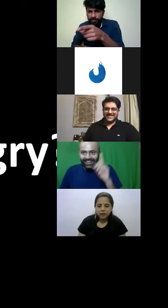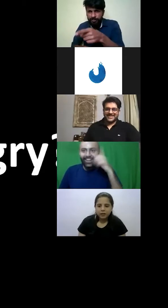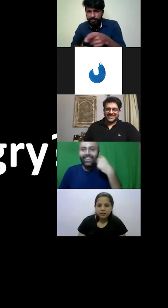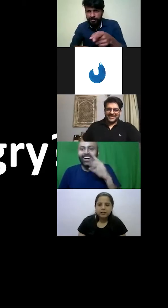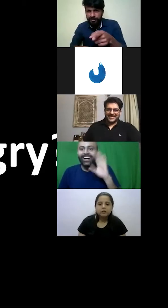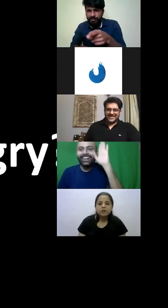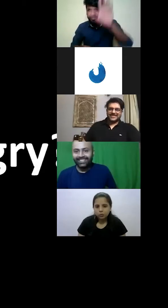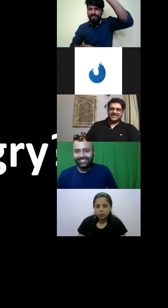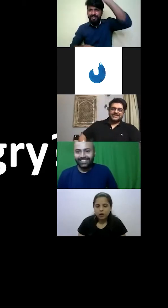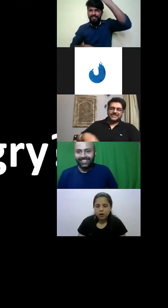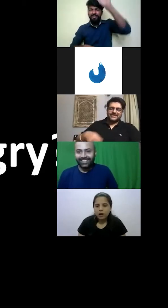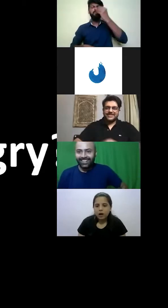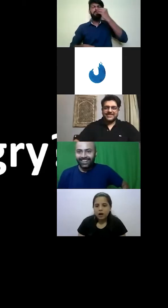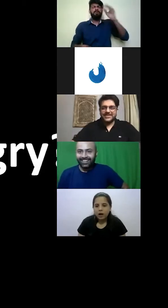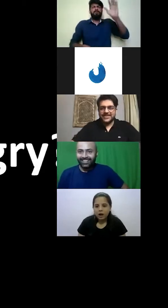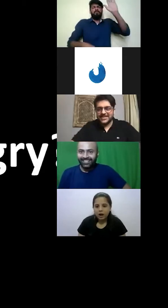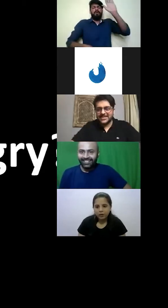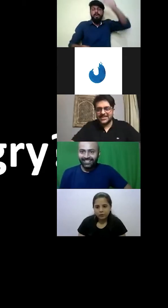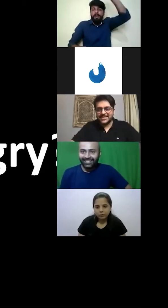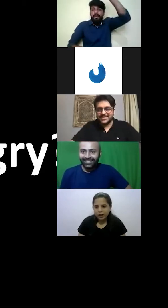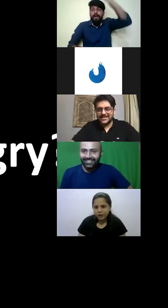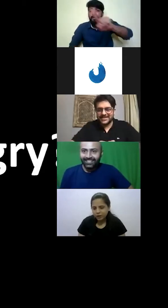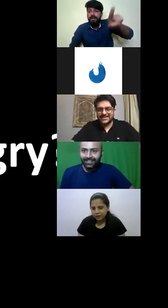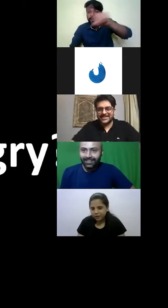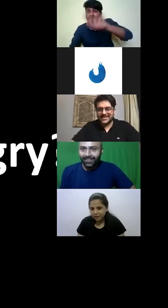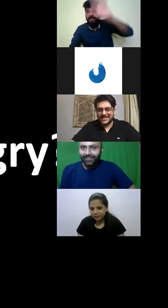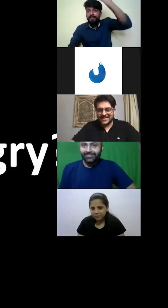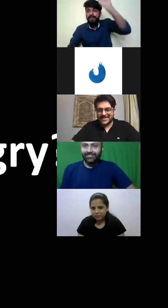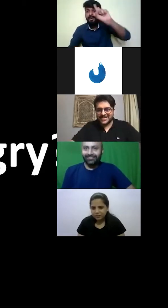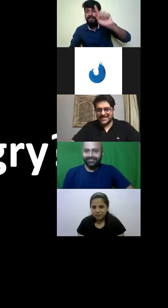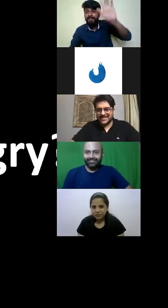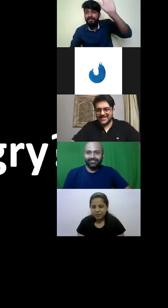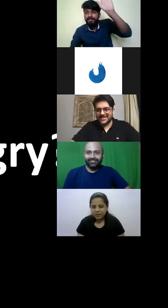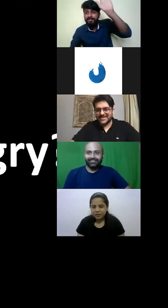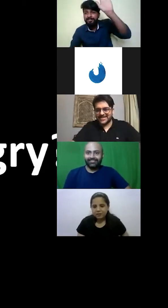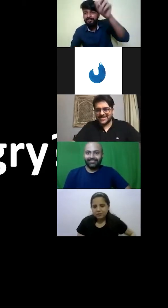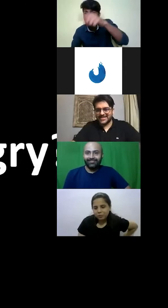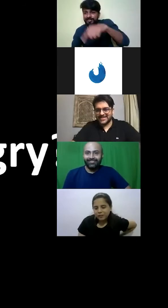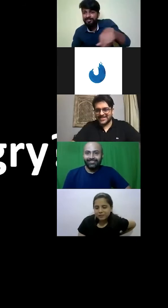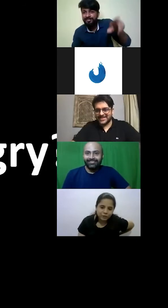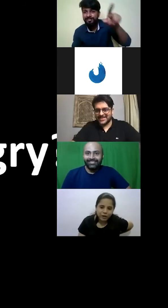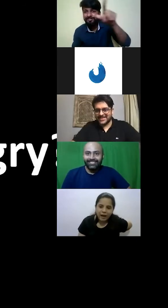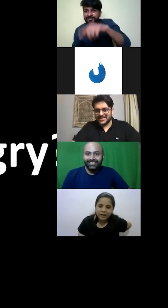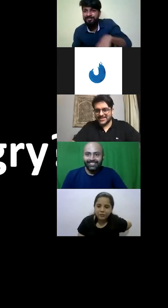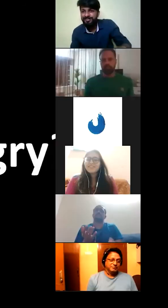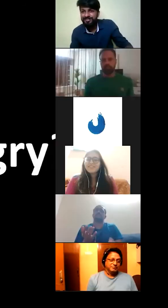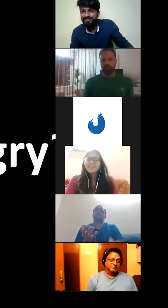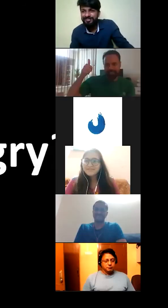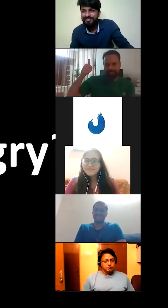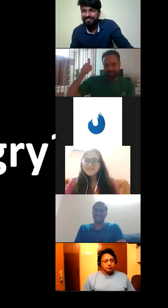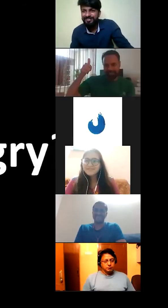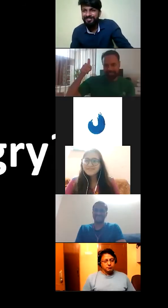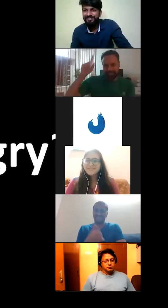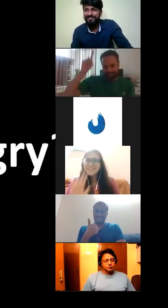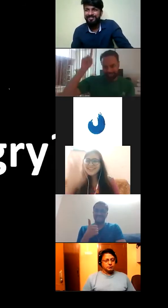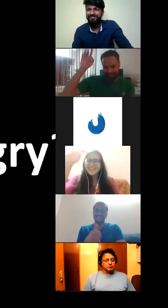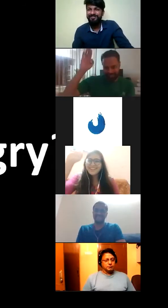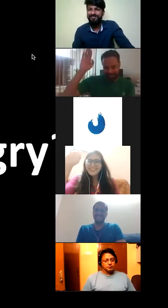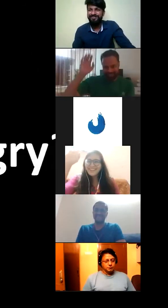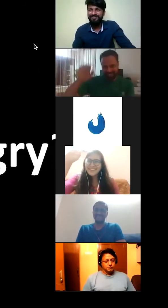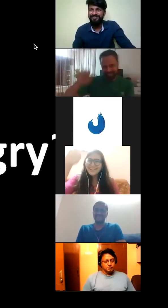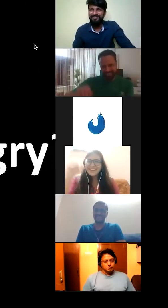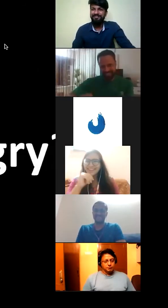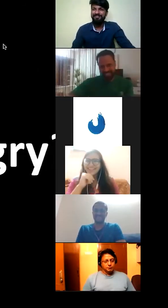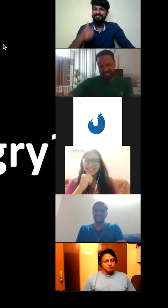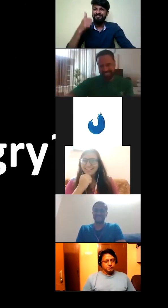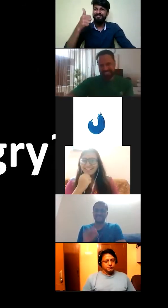So hungry, then you will sign you. Are you? Are you hungry? Please raise your hand if you all are hungry. Would like